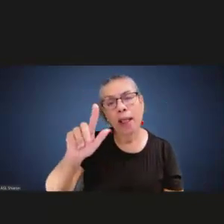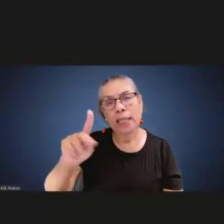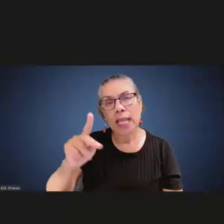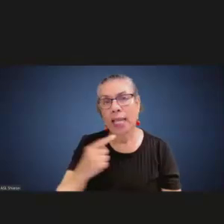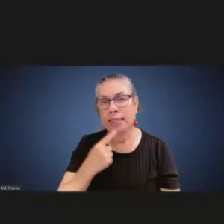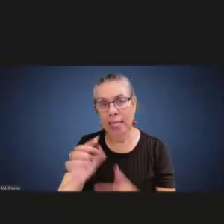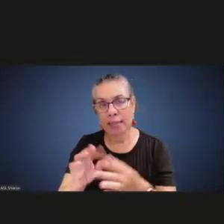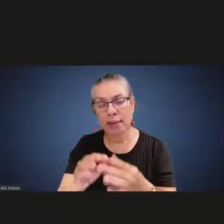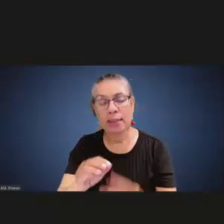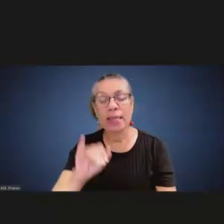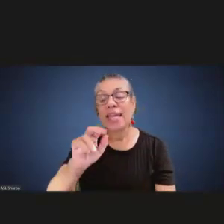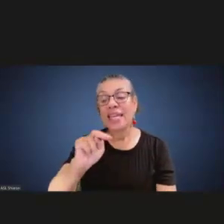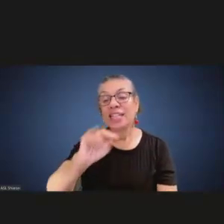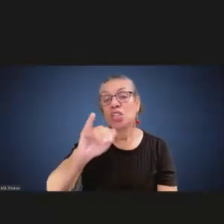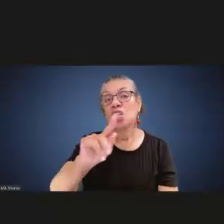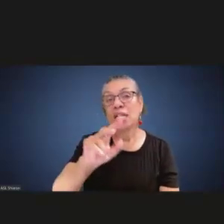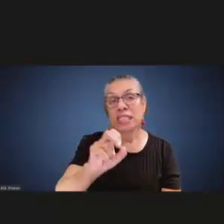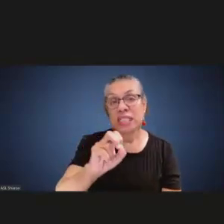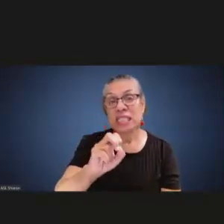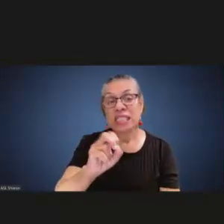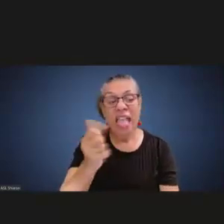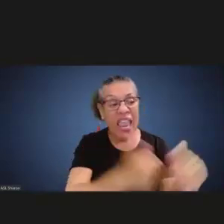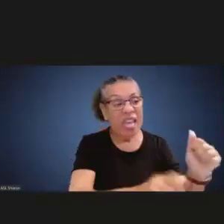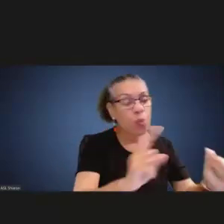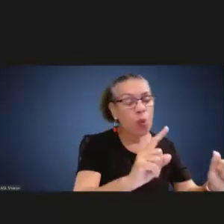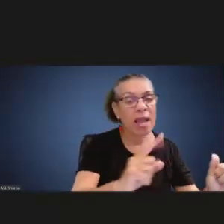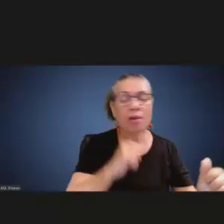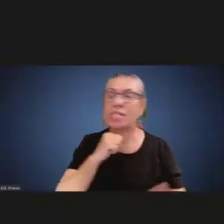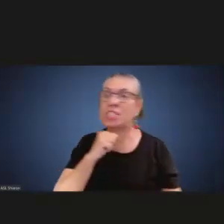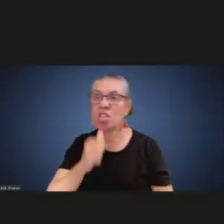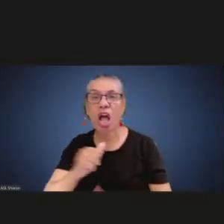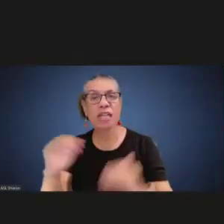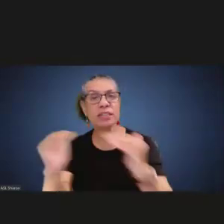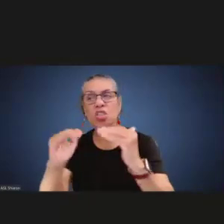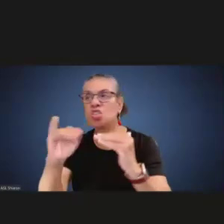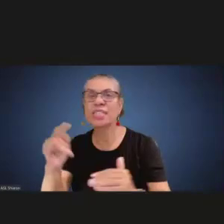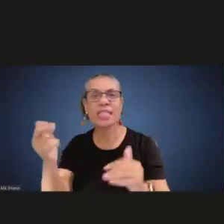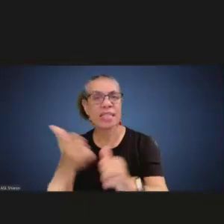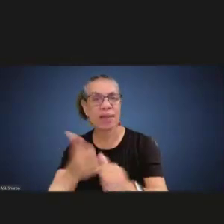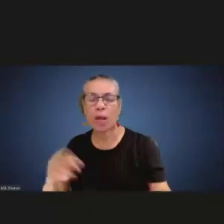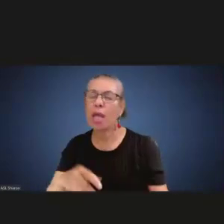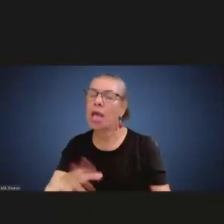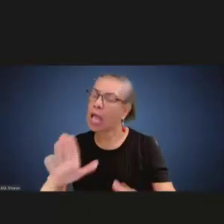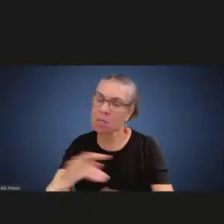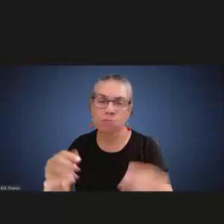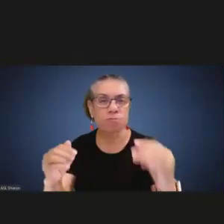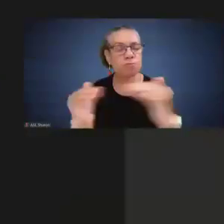injustice anywhere is a threat to justice everywhere. And I pray to God justice catches up with you folks, because what you're doing is